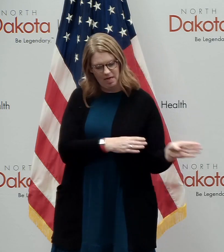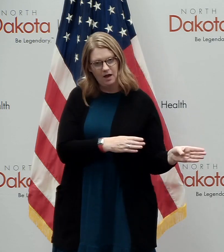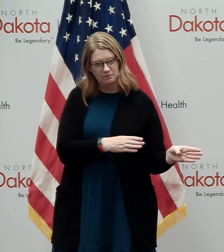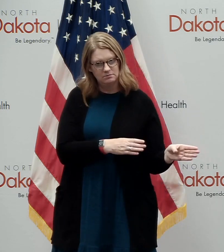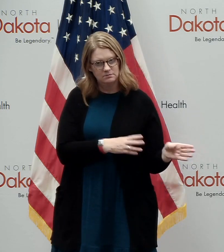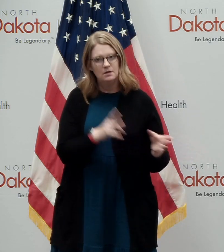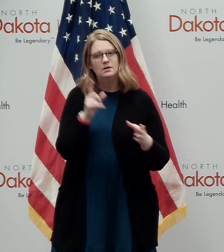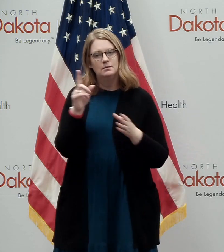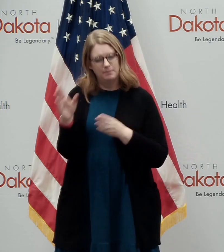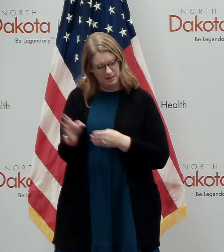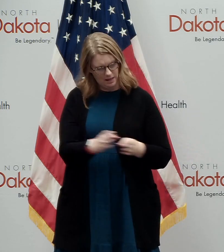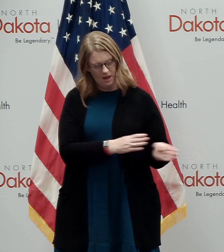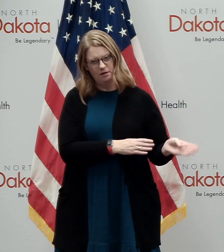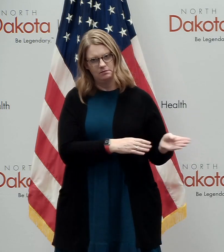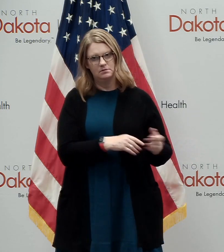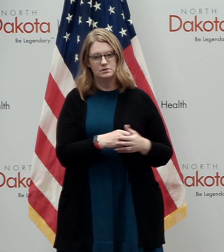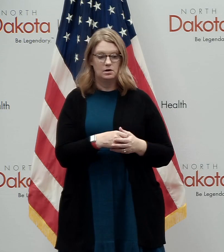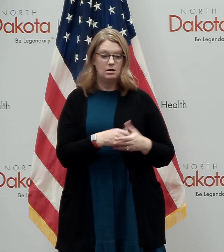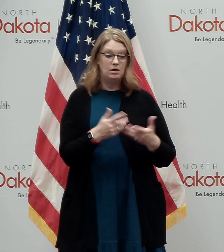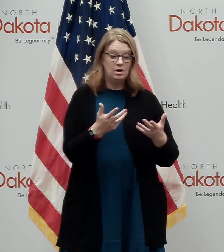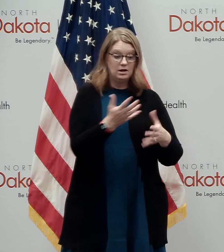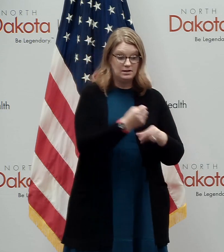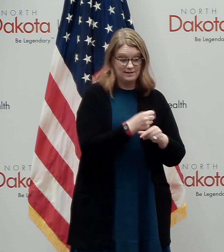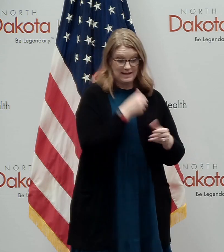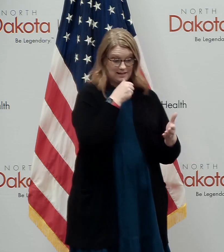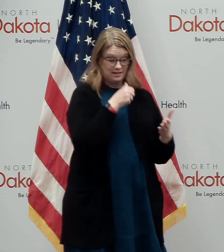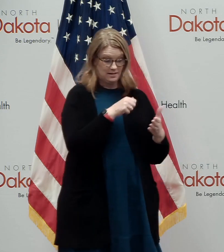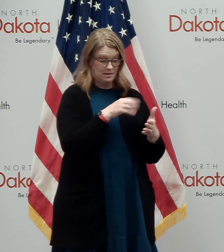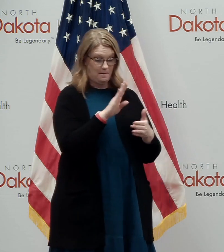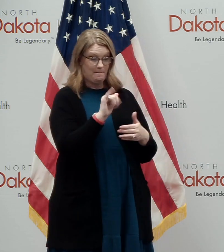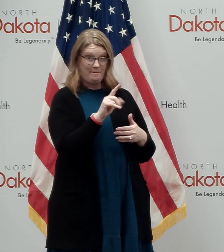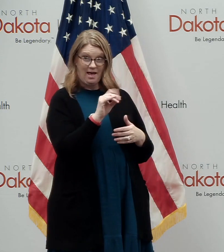receiving the ballot and for mailing that ballot back.